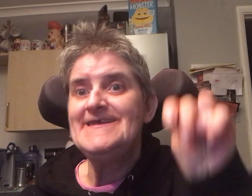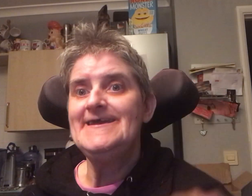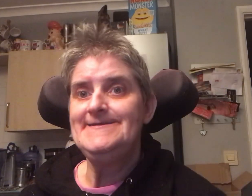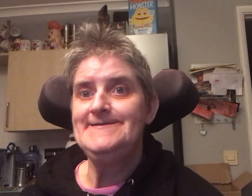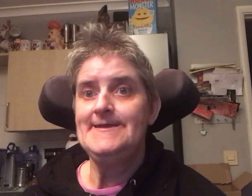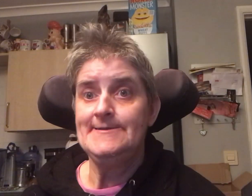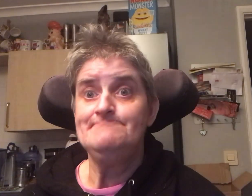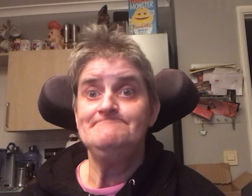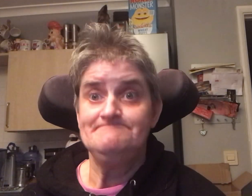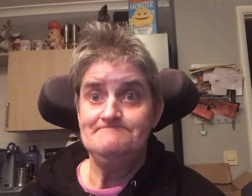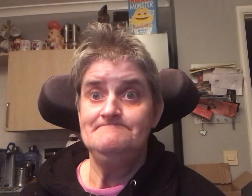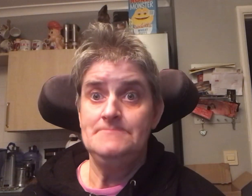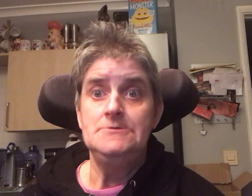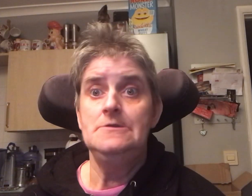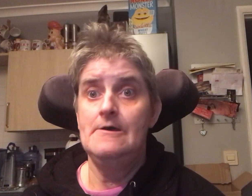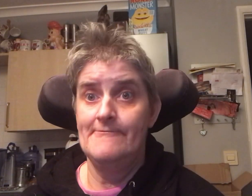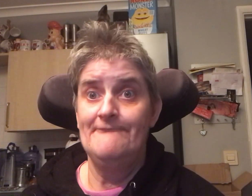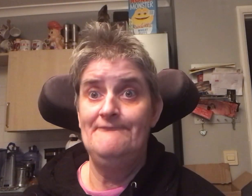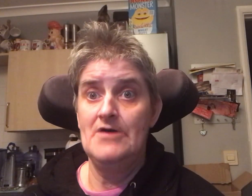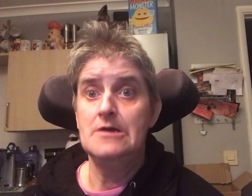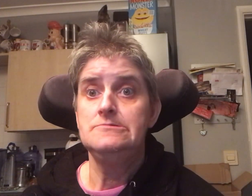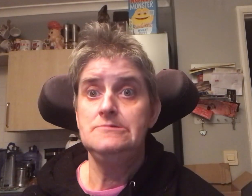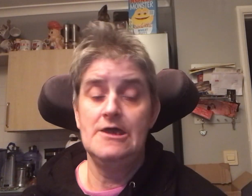Stranded. Look for them.